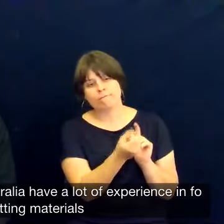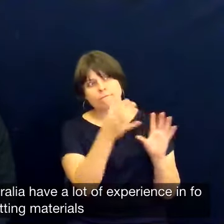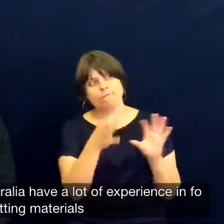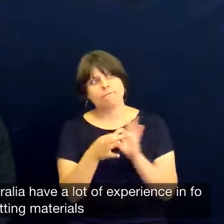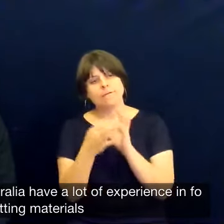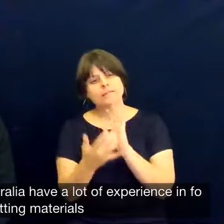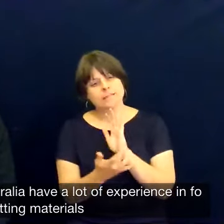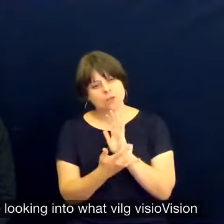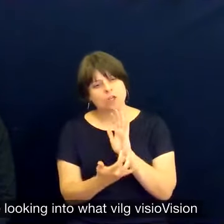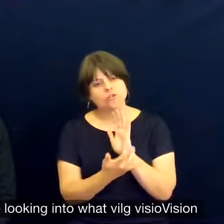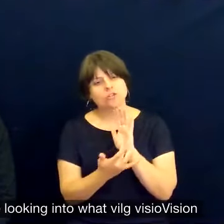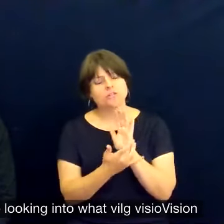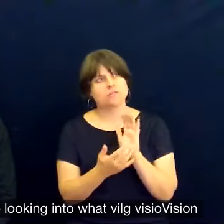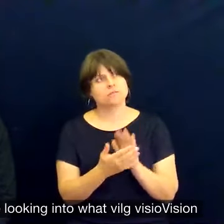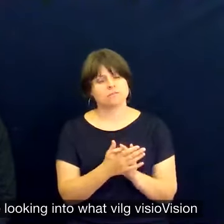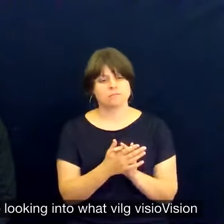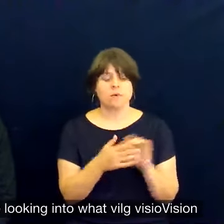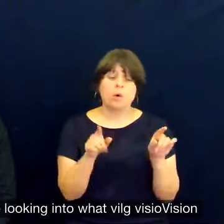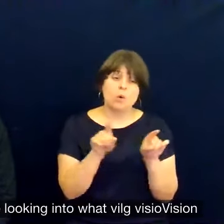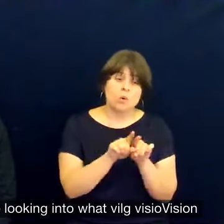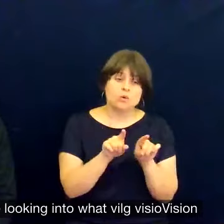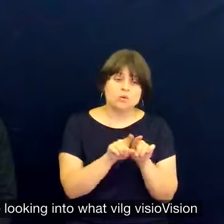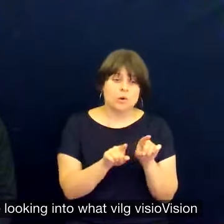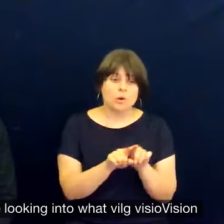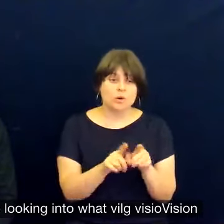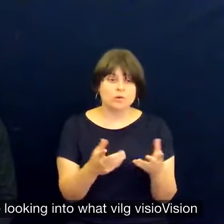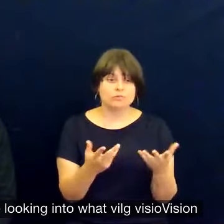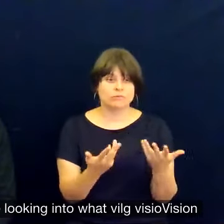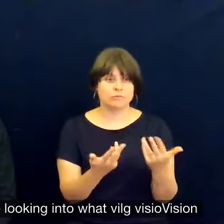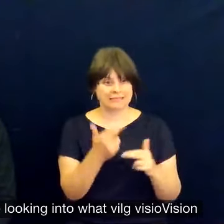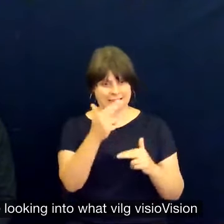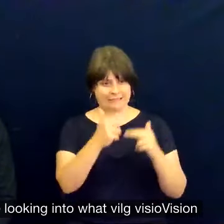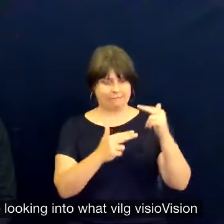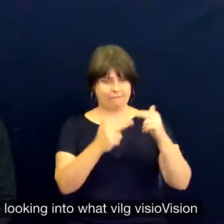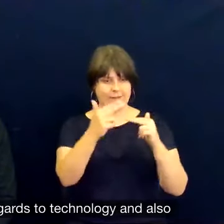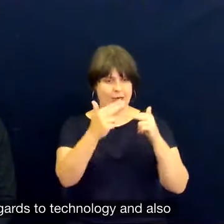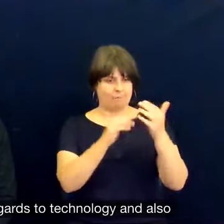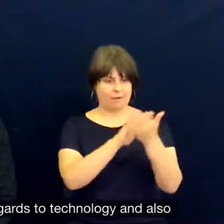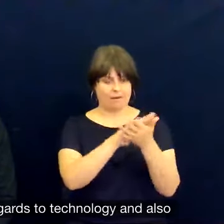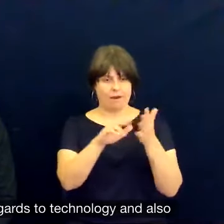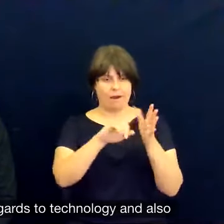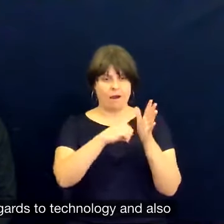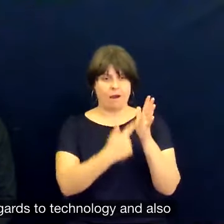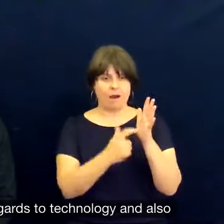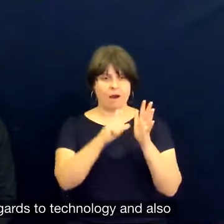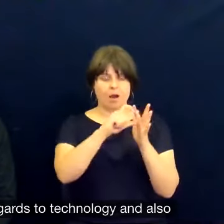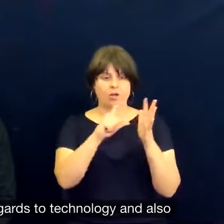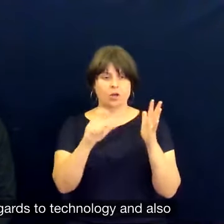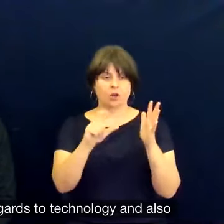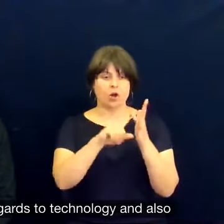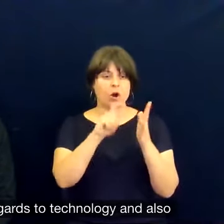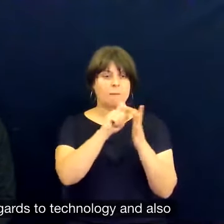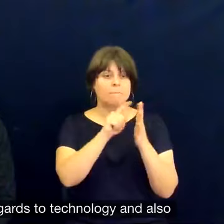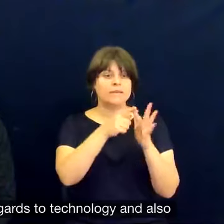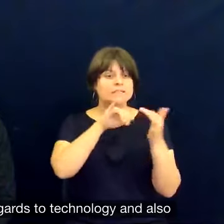technology, and also with developing hard copies. And yes, we'll take on